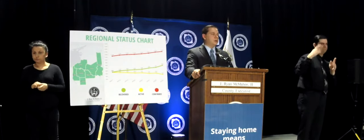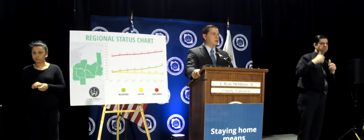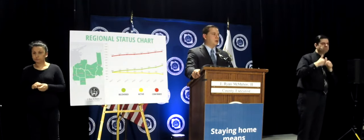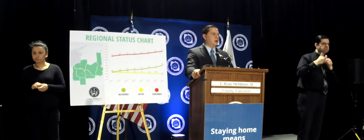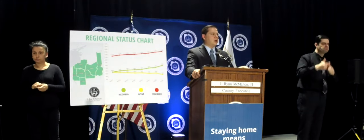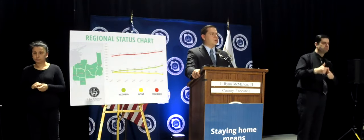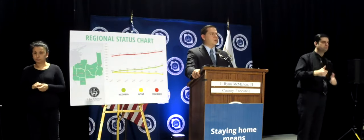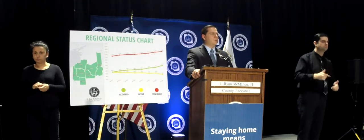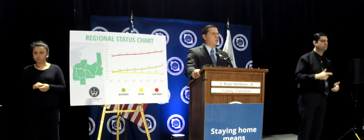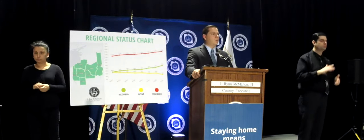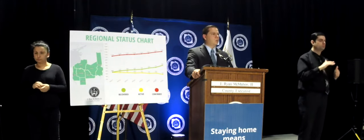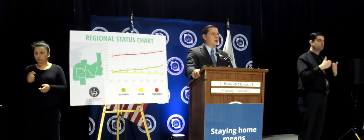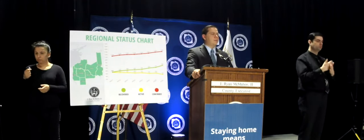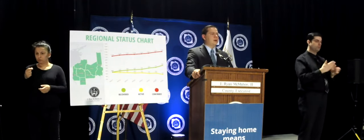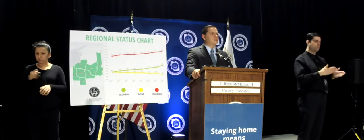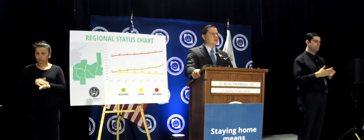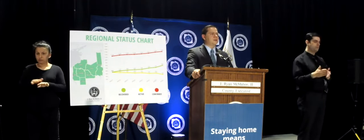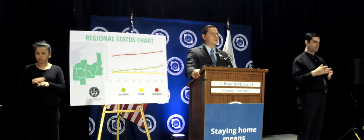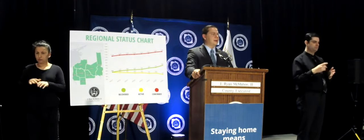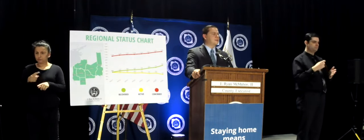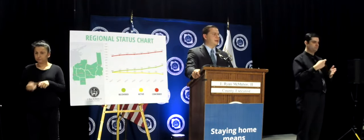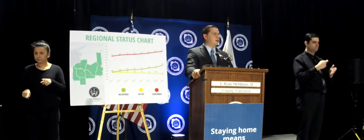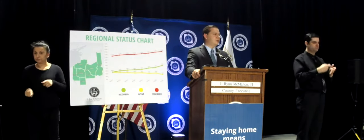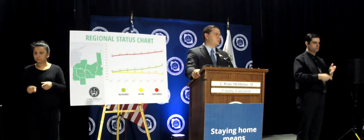much? I'm not sure the exact salaries,